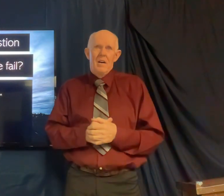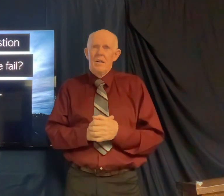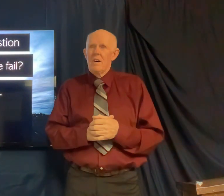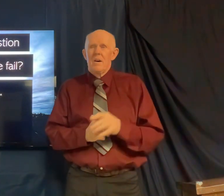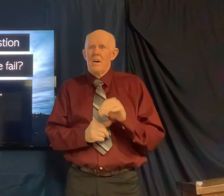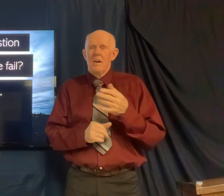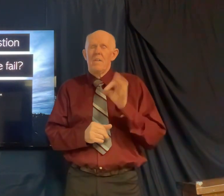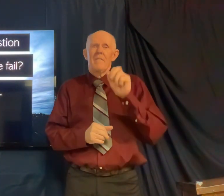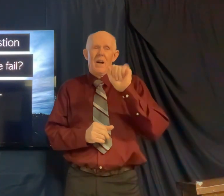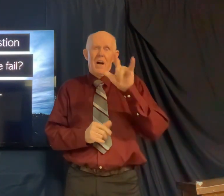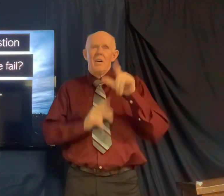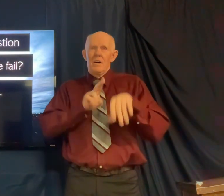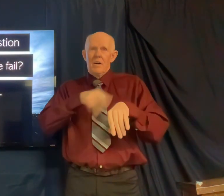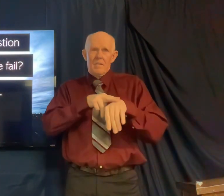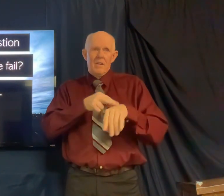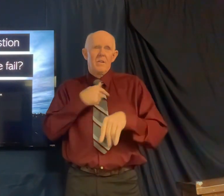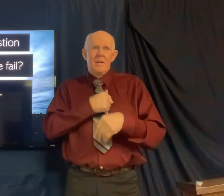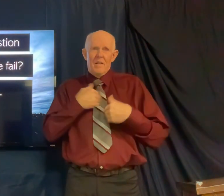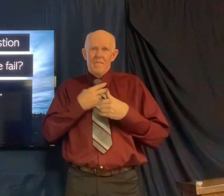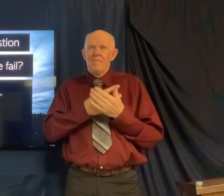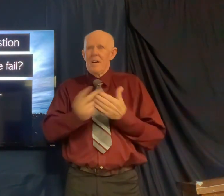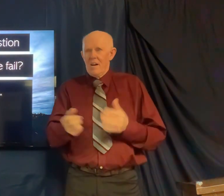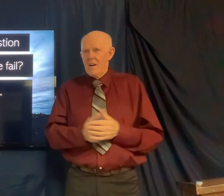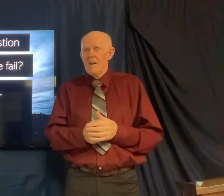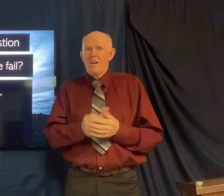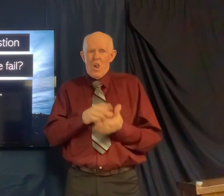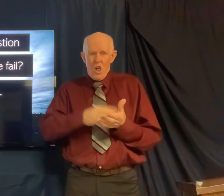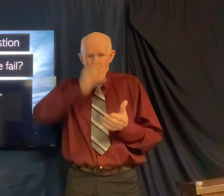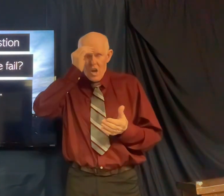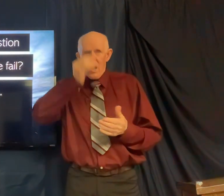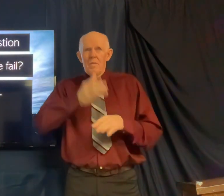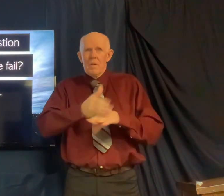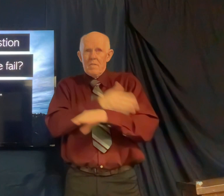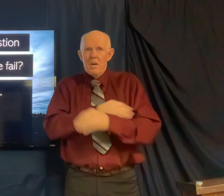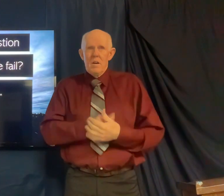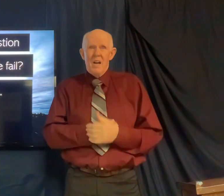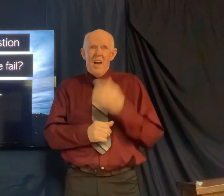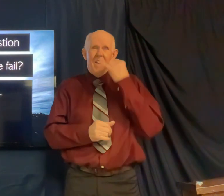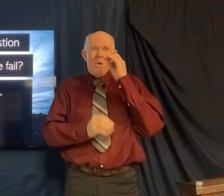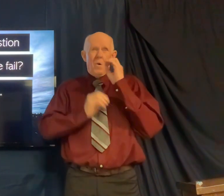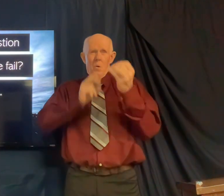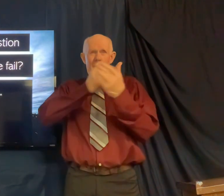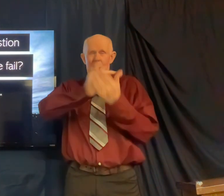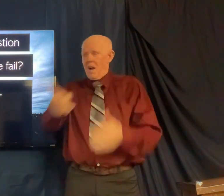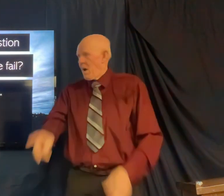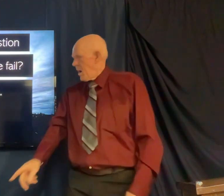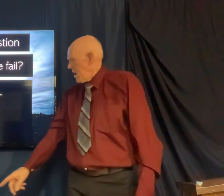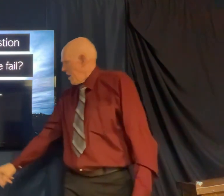Is failing bad? No, failing is normal. We learn and improve from our